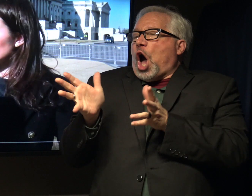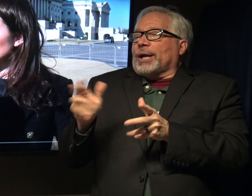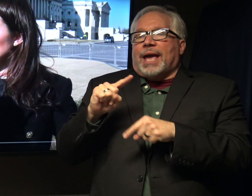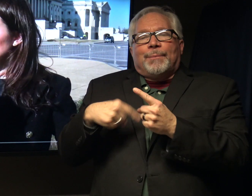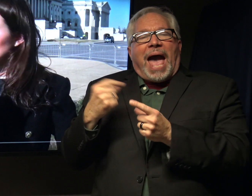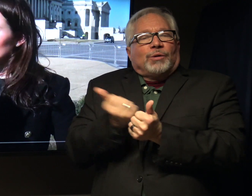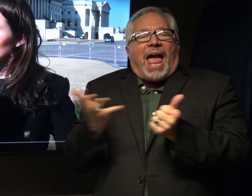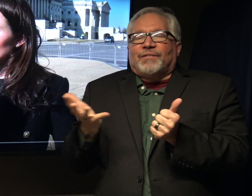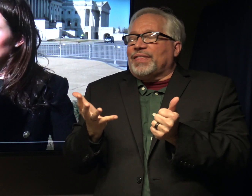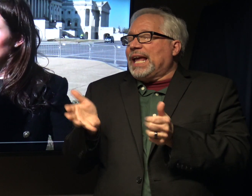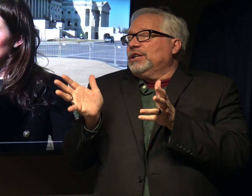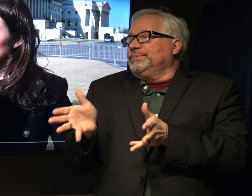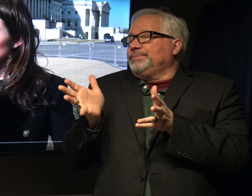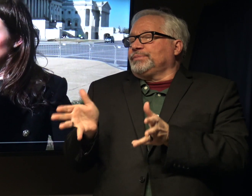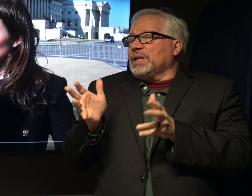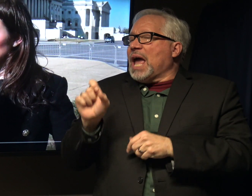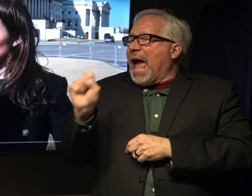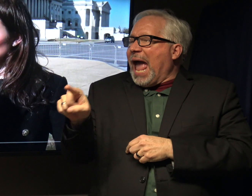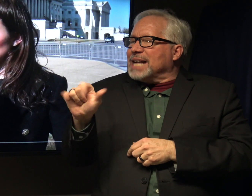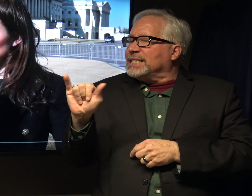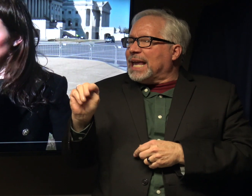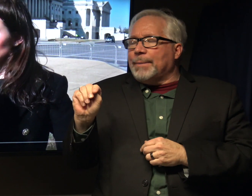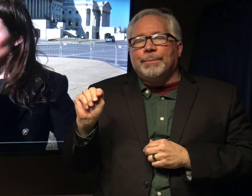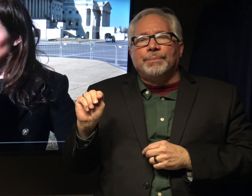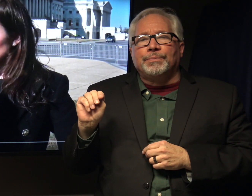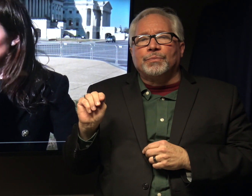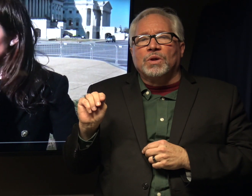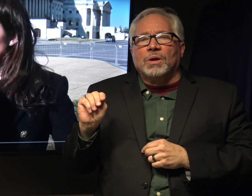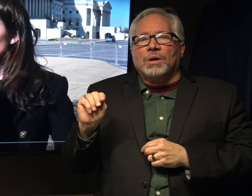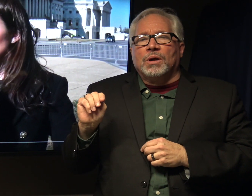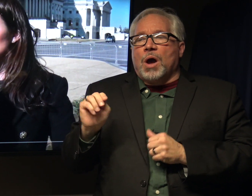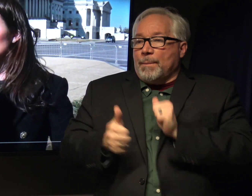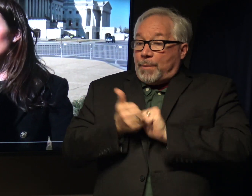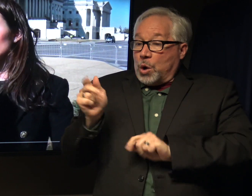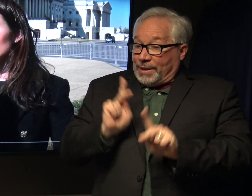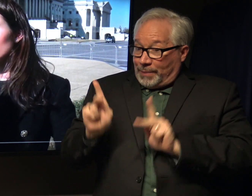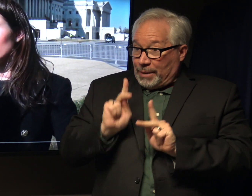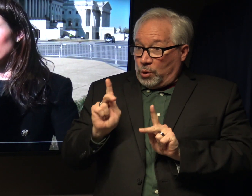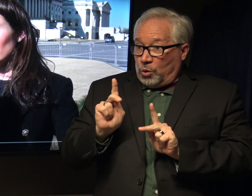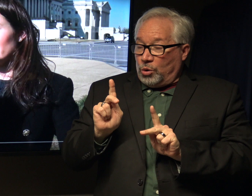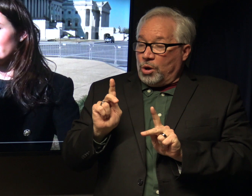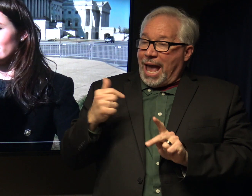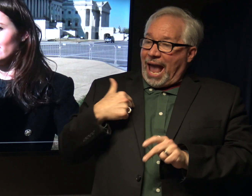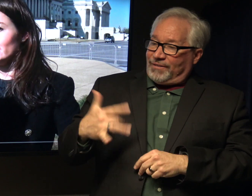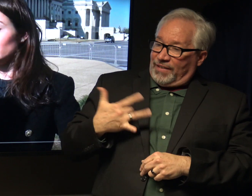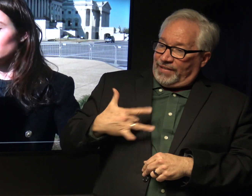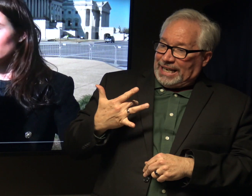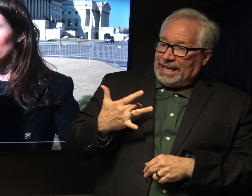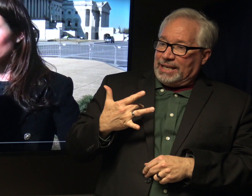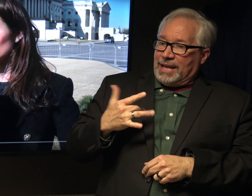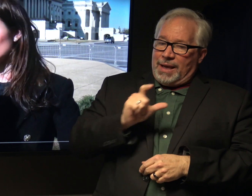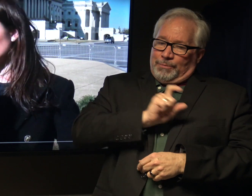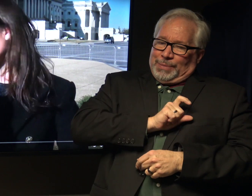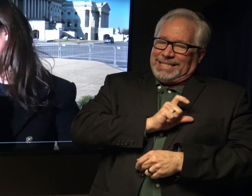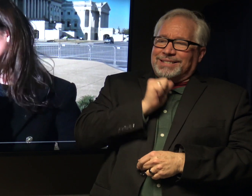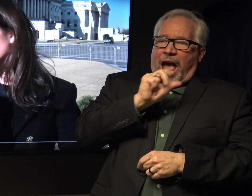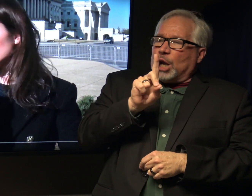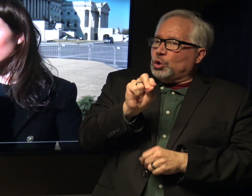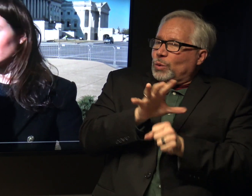everything, and I asked him, like, most of the people actually have the feeling that police didn't do enough to stop the protesters or